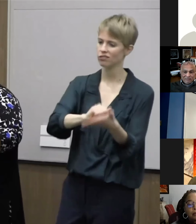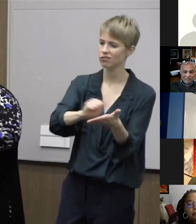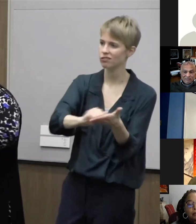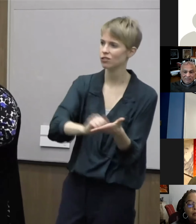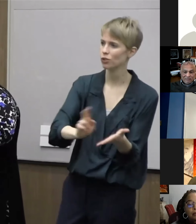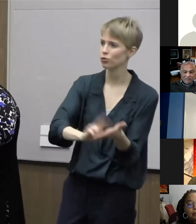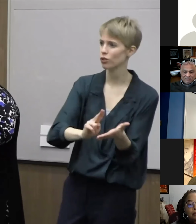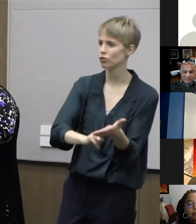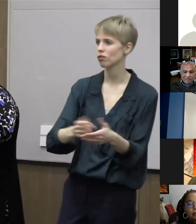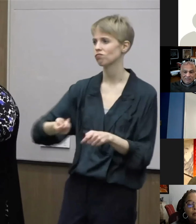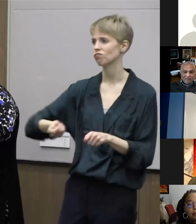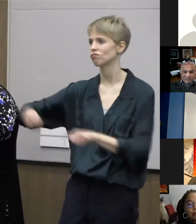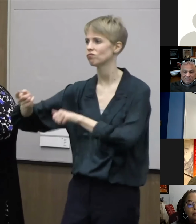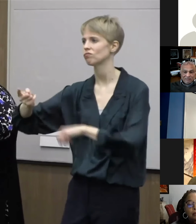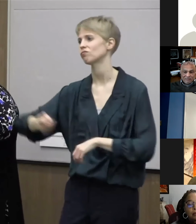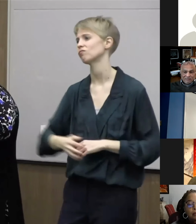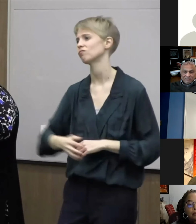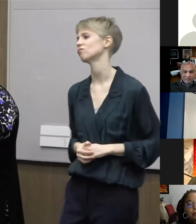to leave.